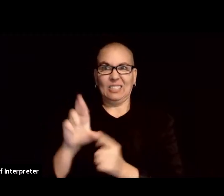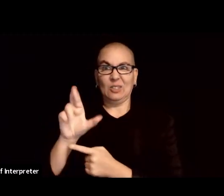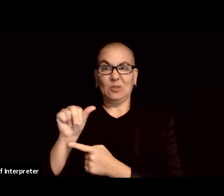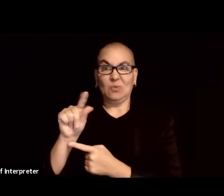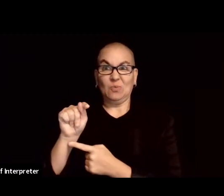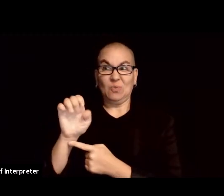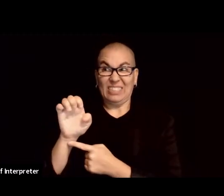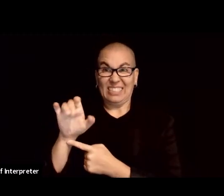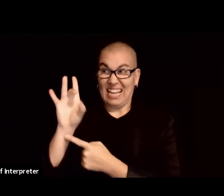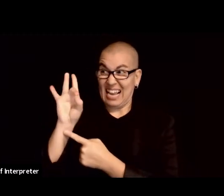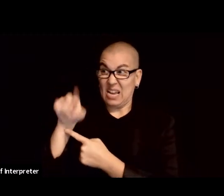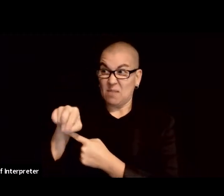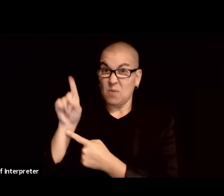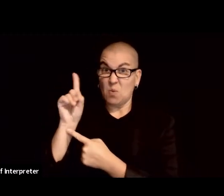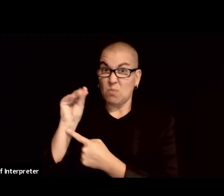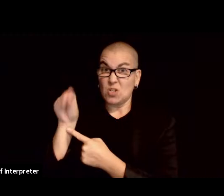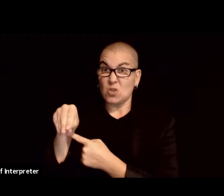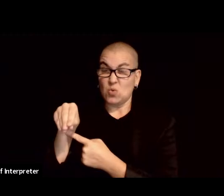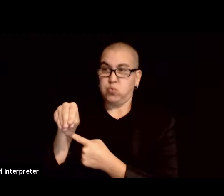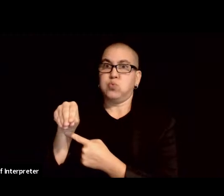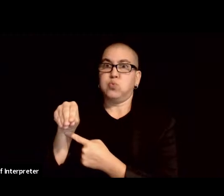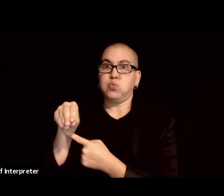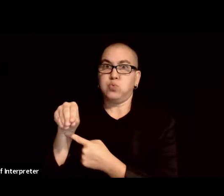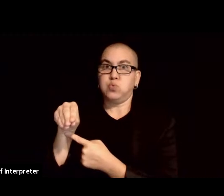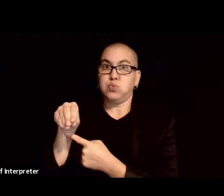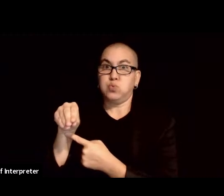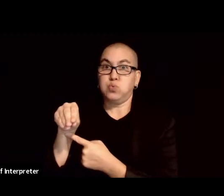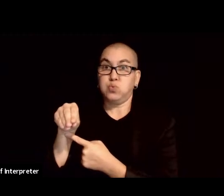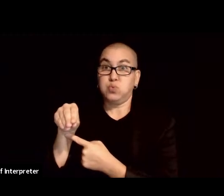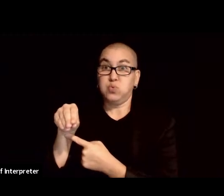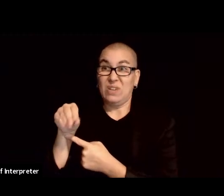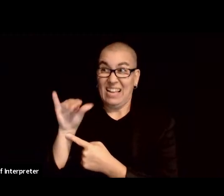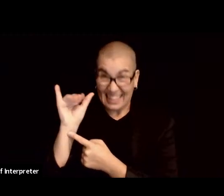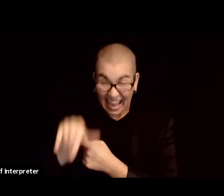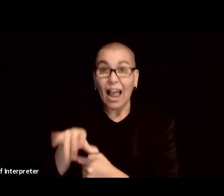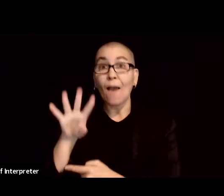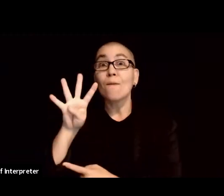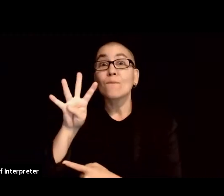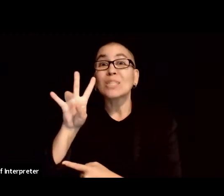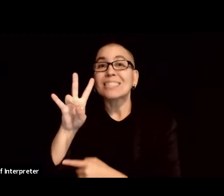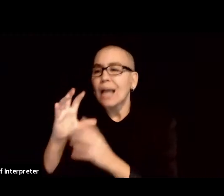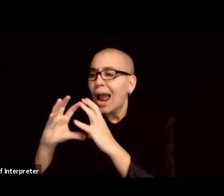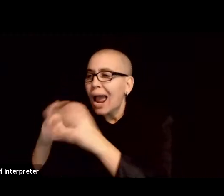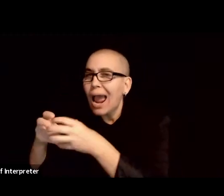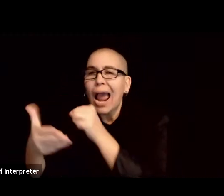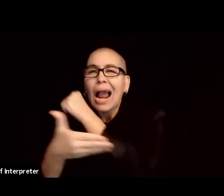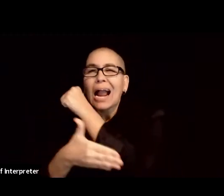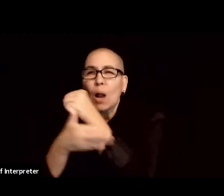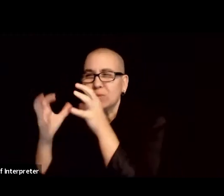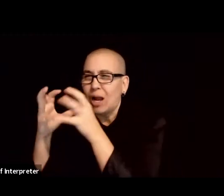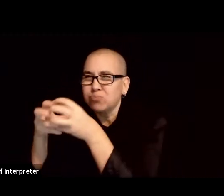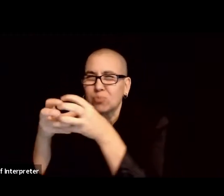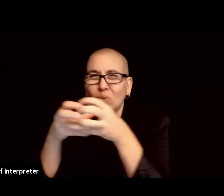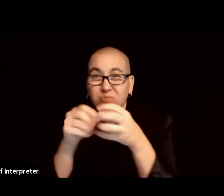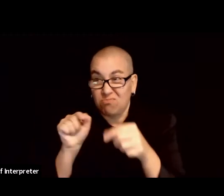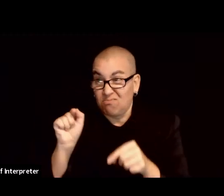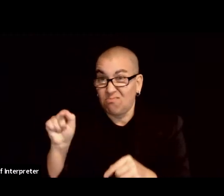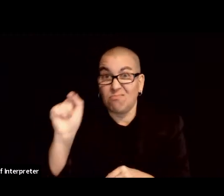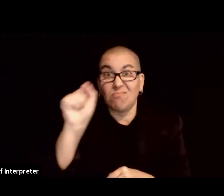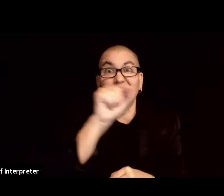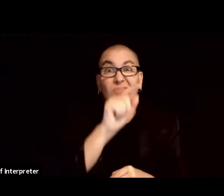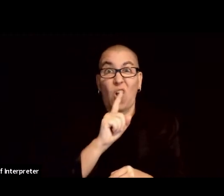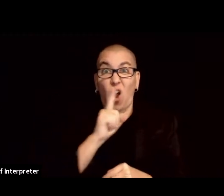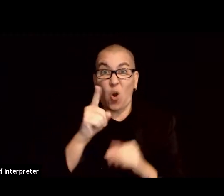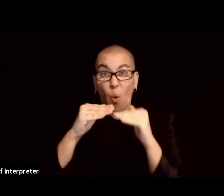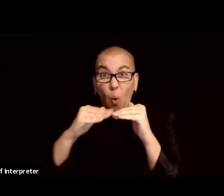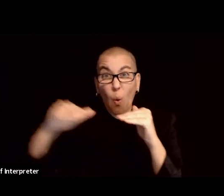47 counties were at or above 5% of test positive in week 42. So that's more than the